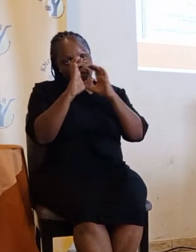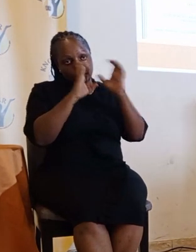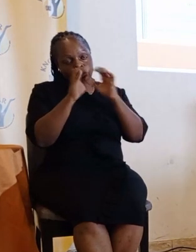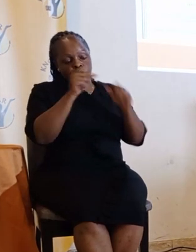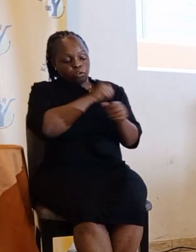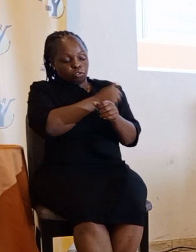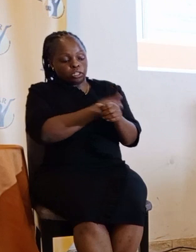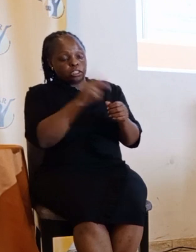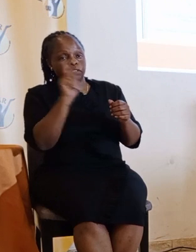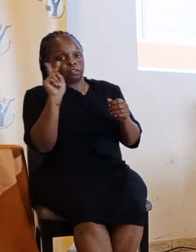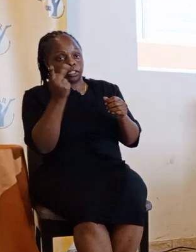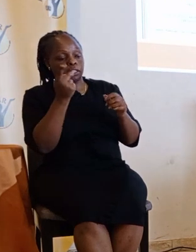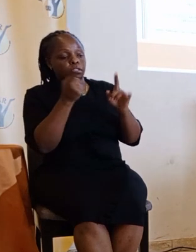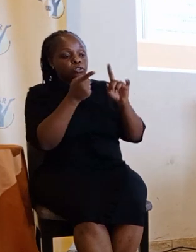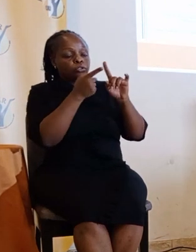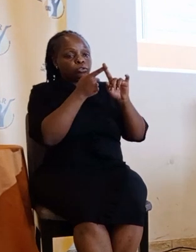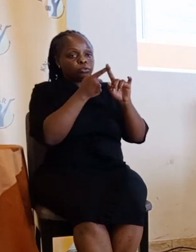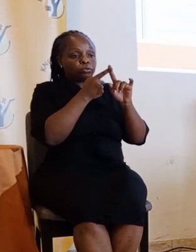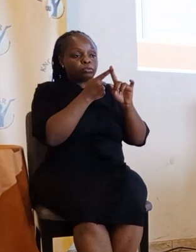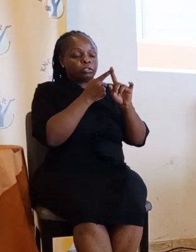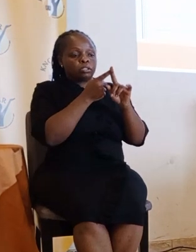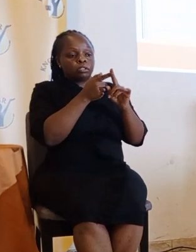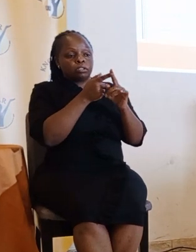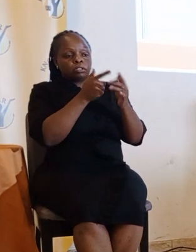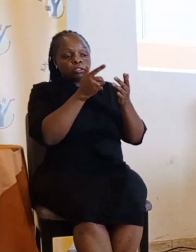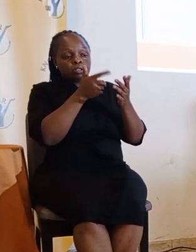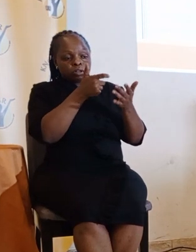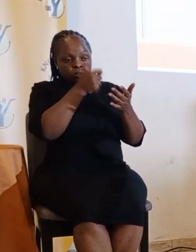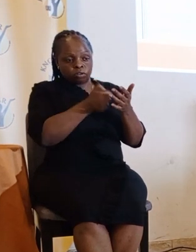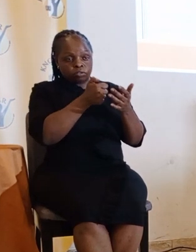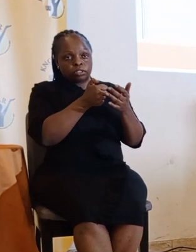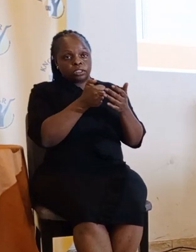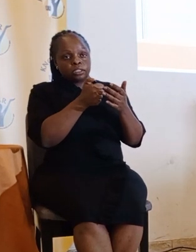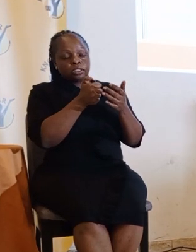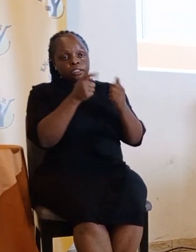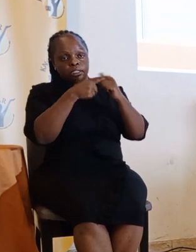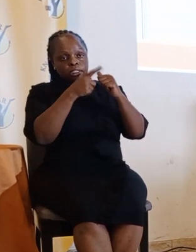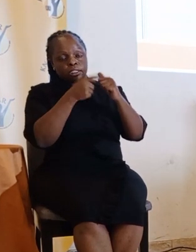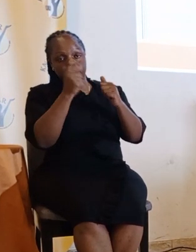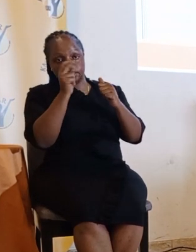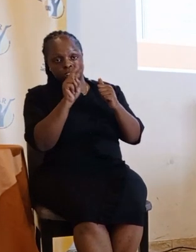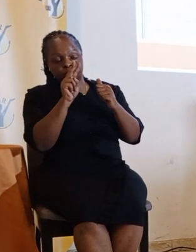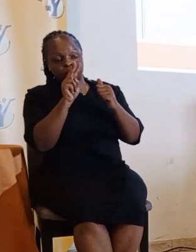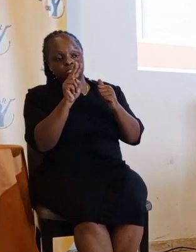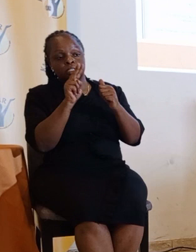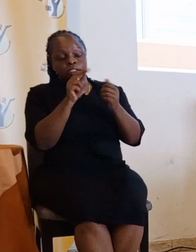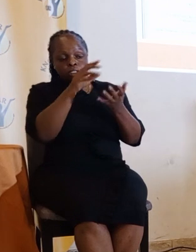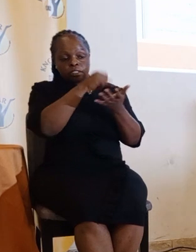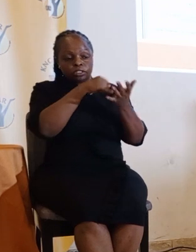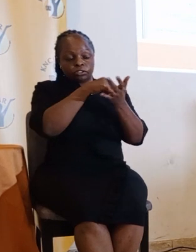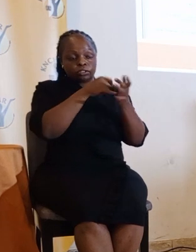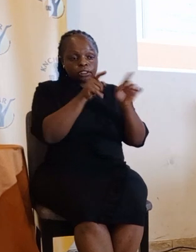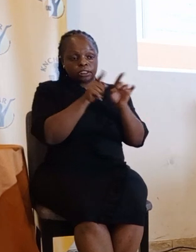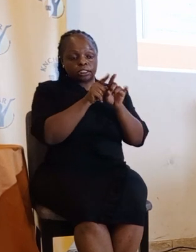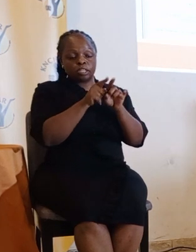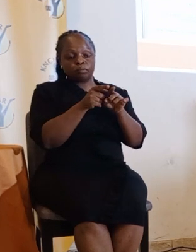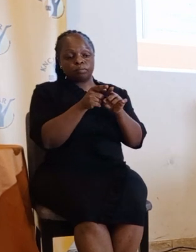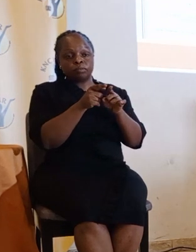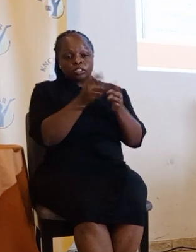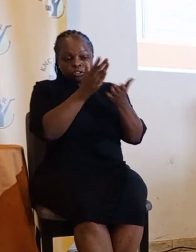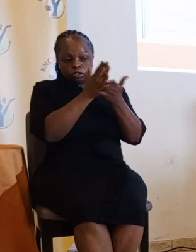Kenya to censor 6 television stations and threat to revoke their licenses over coverage of